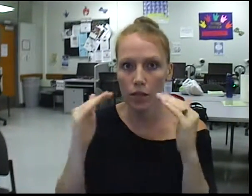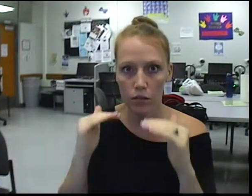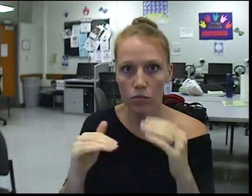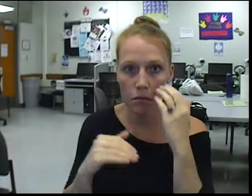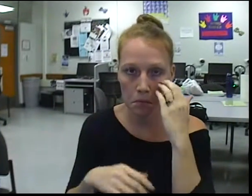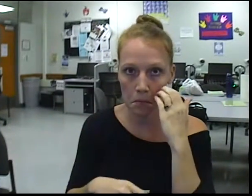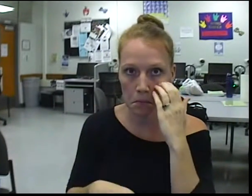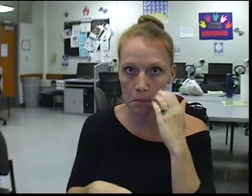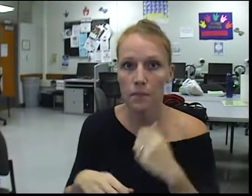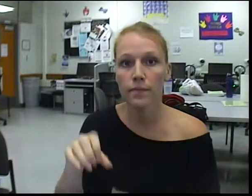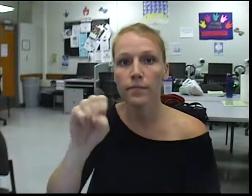Saturated.